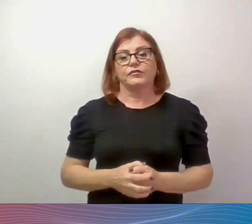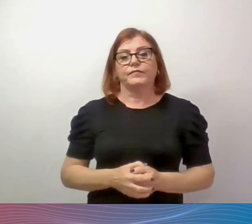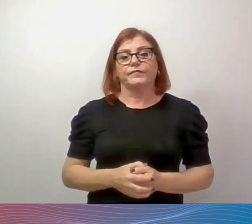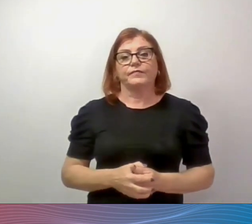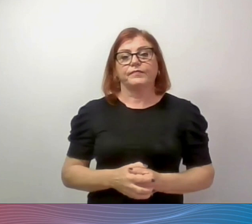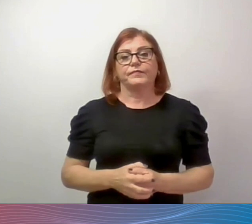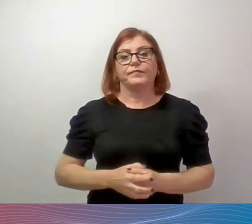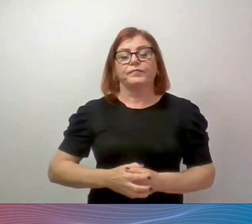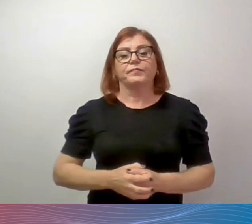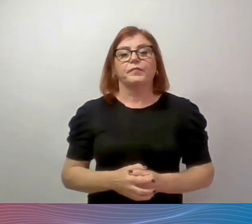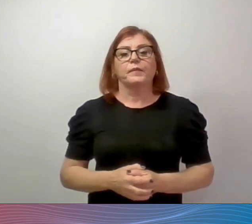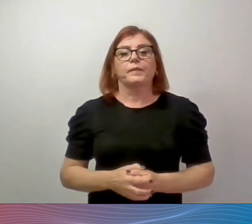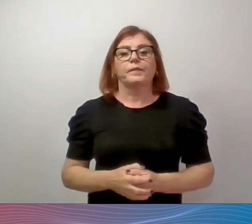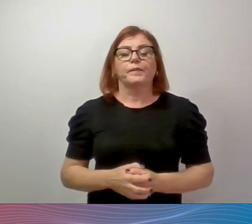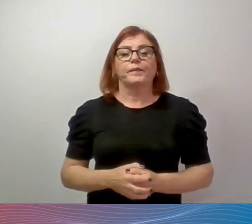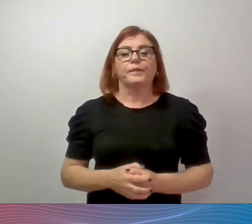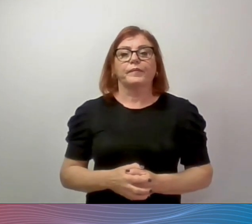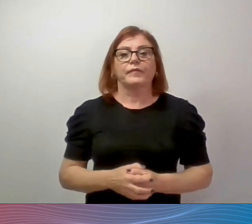Yes. Yes.